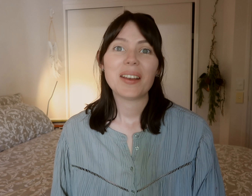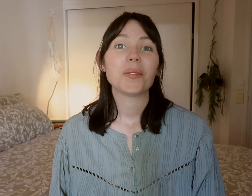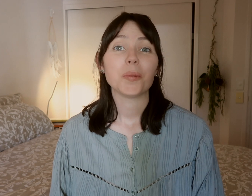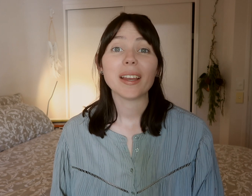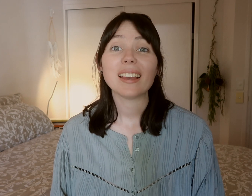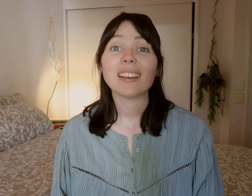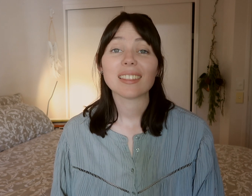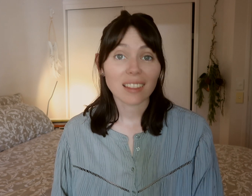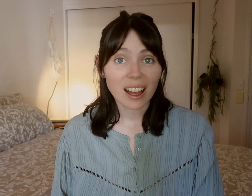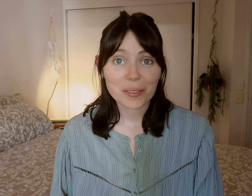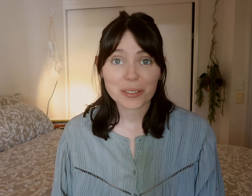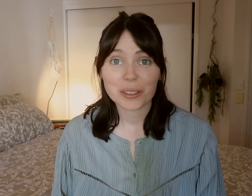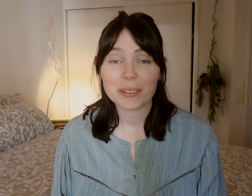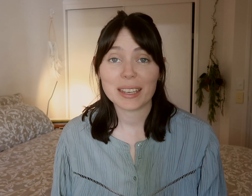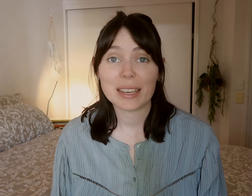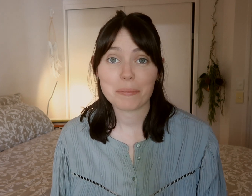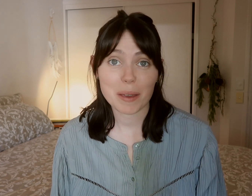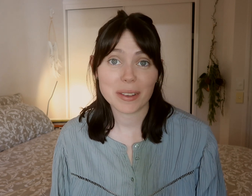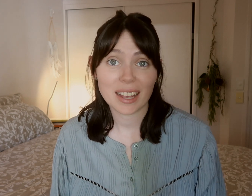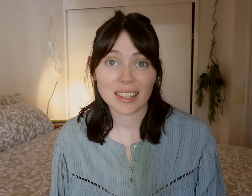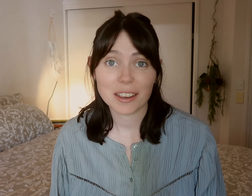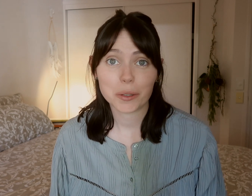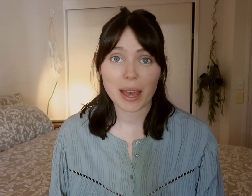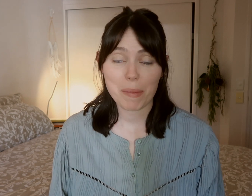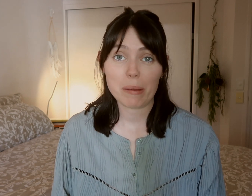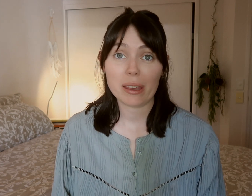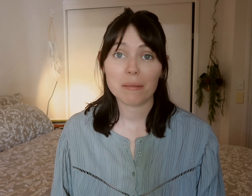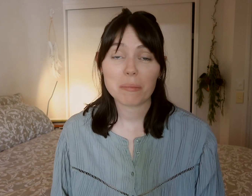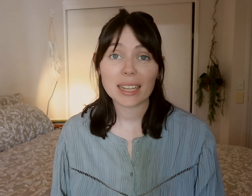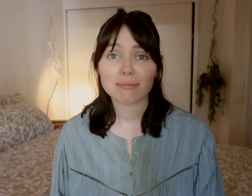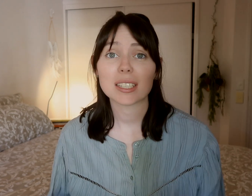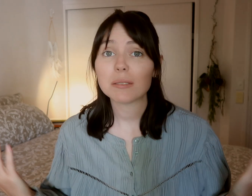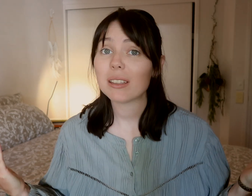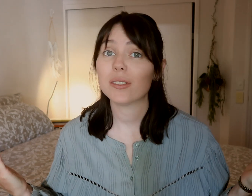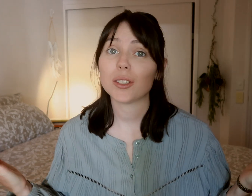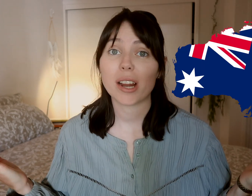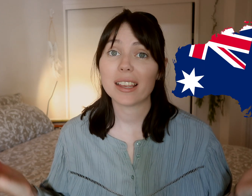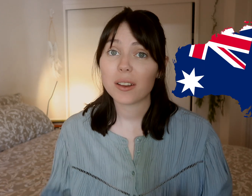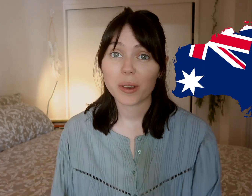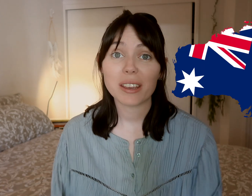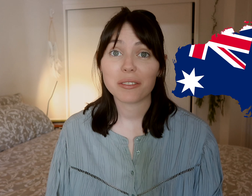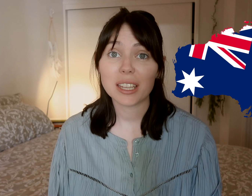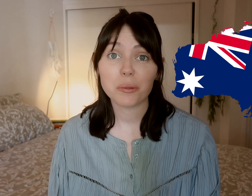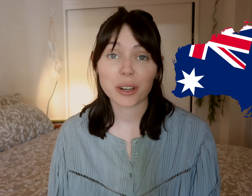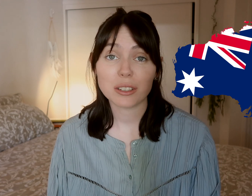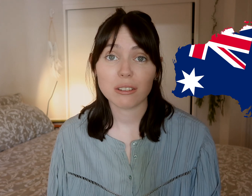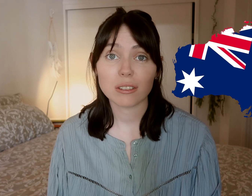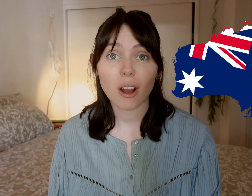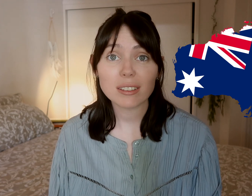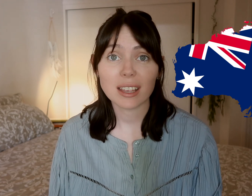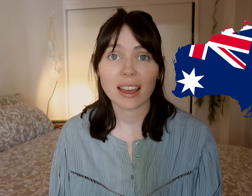We love using baby sign language with our baby, but since we live in Australia we really wanted to use Auslan.